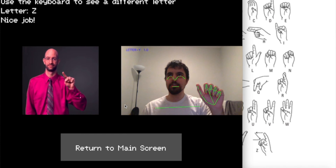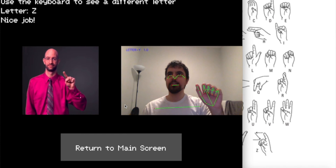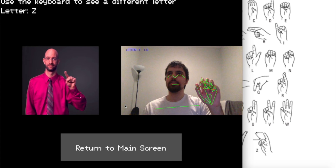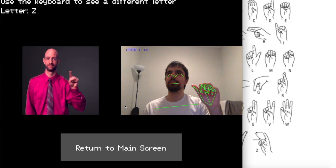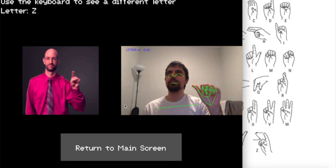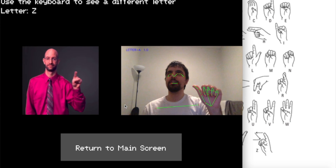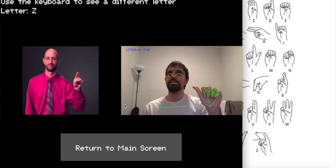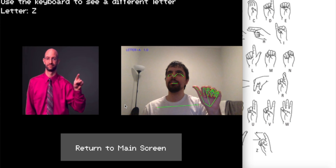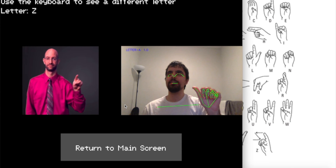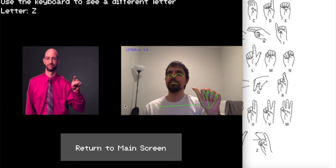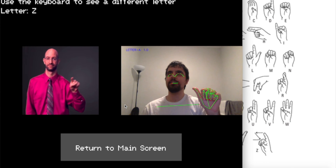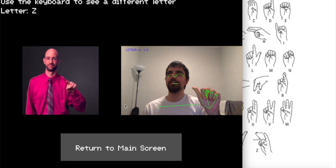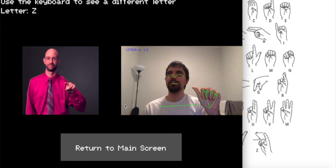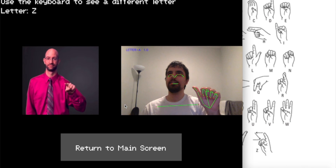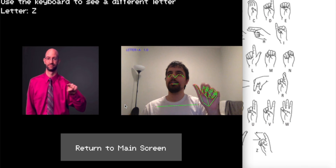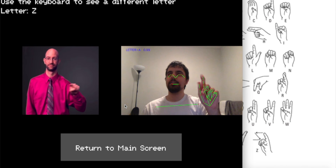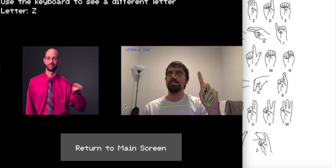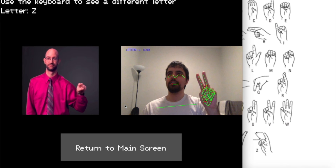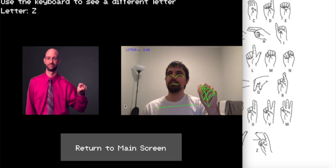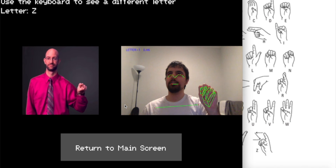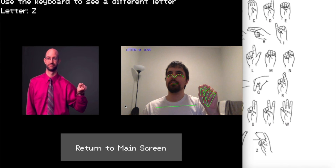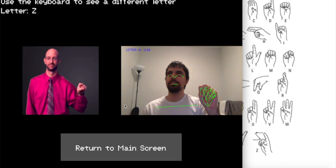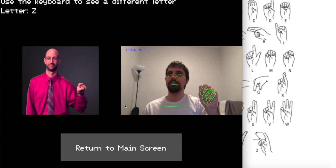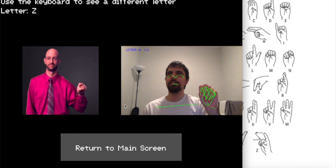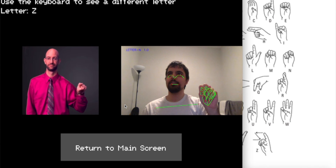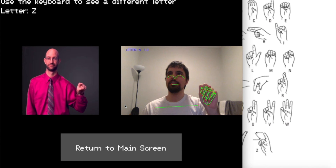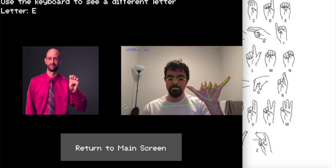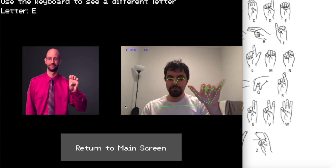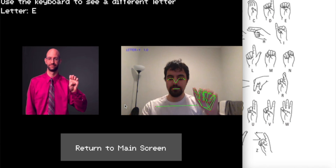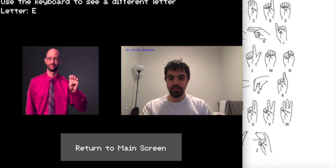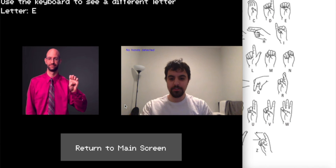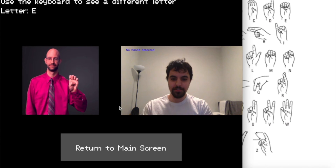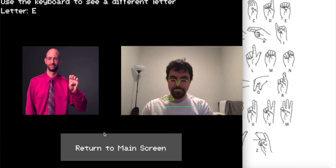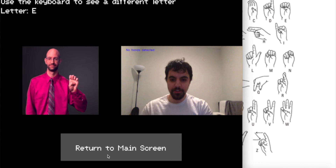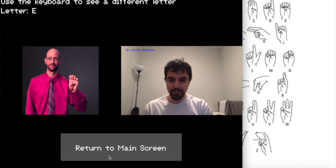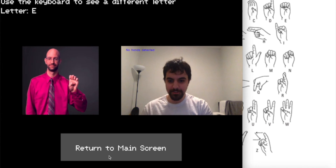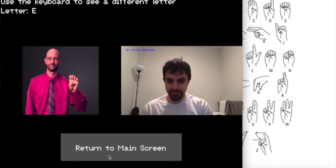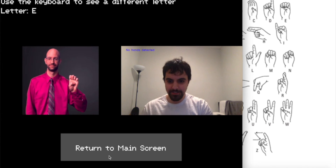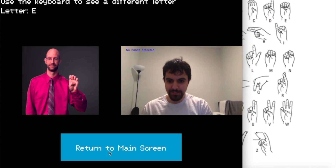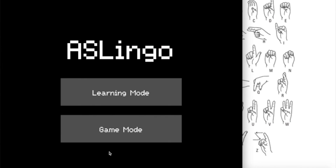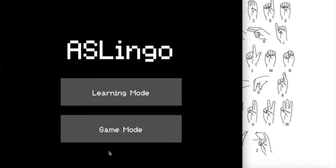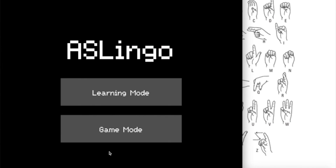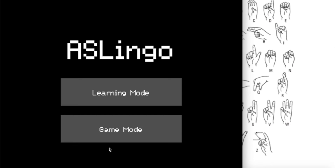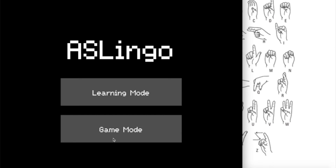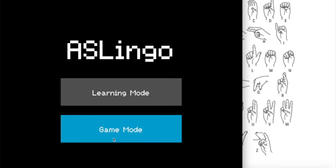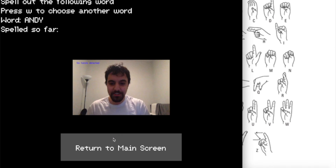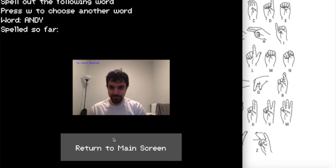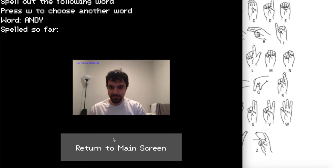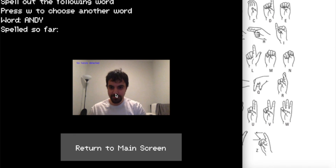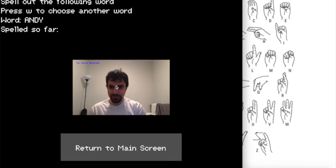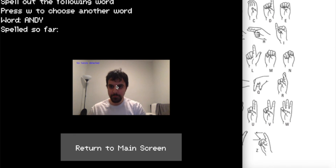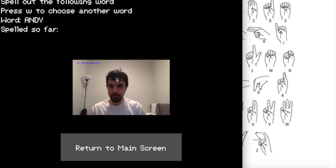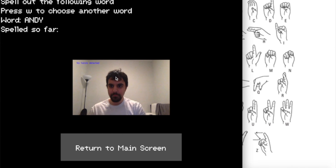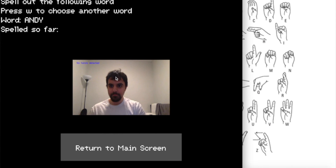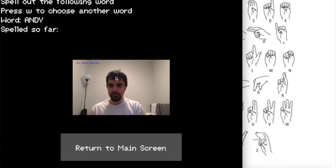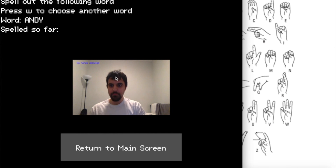Yeah, so A, N. Okay.